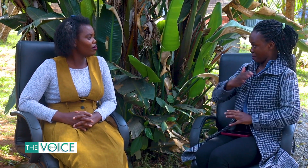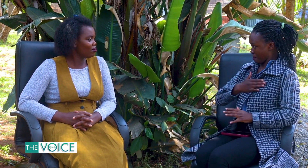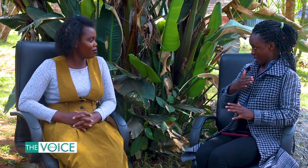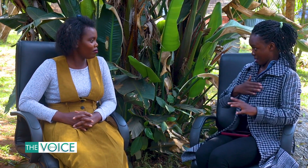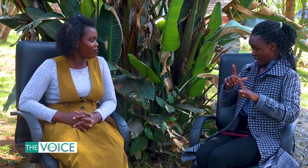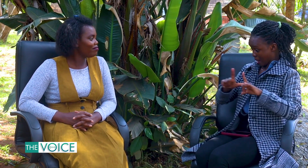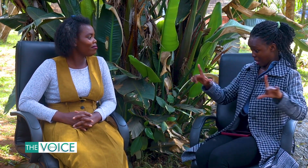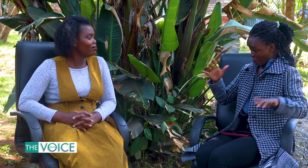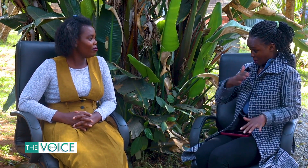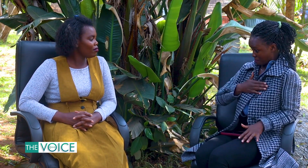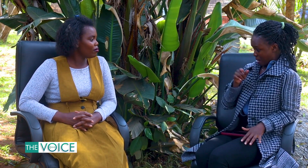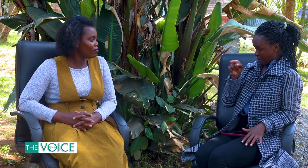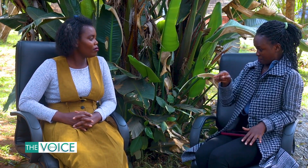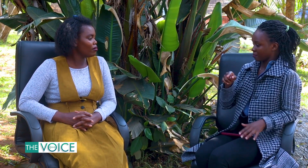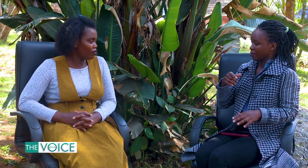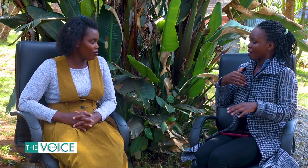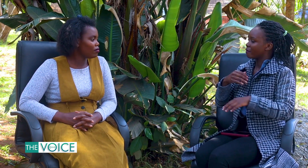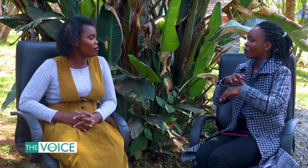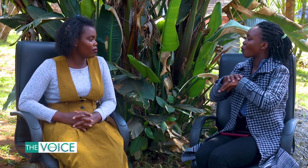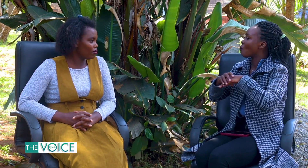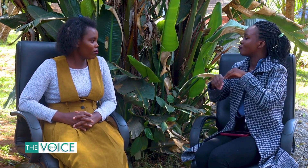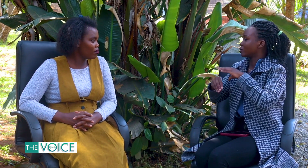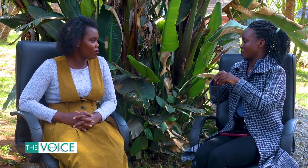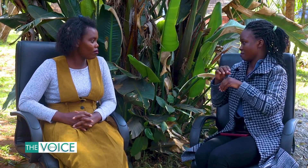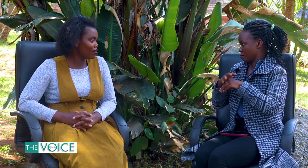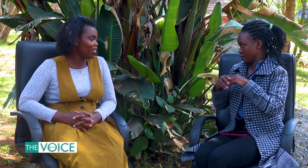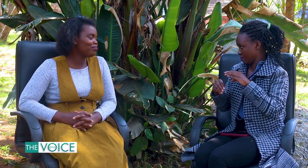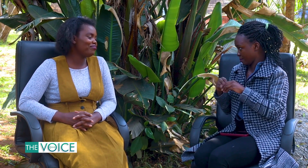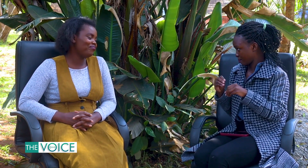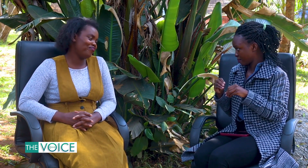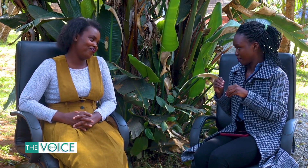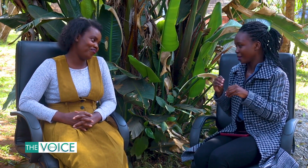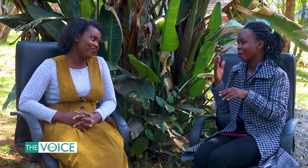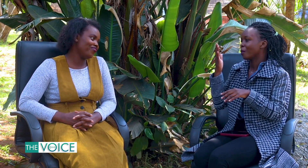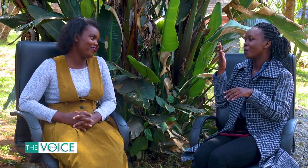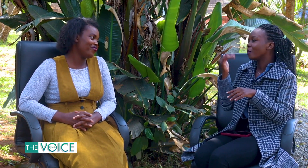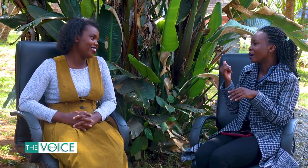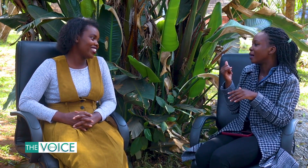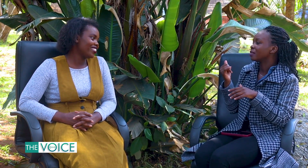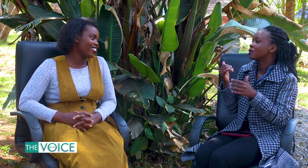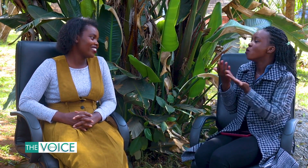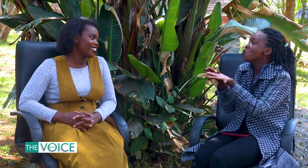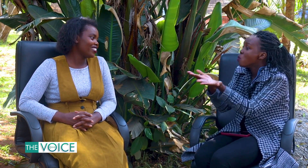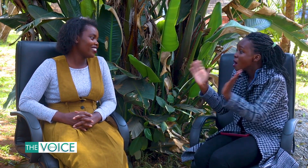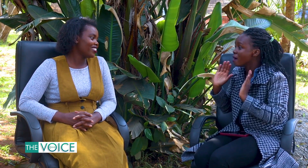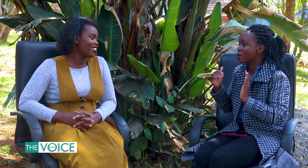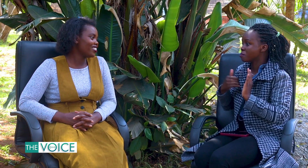communicating using sign language was comfortable. You see? And this was because everyone I used